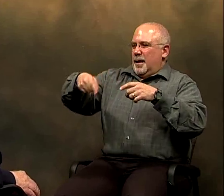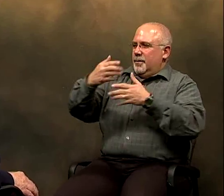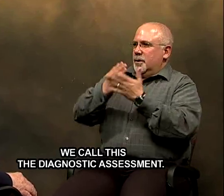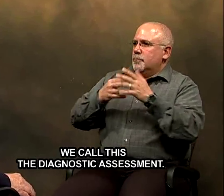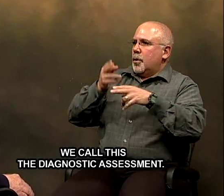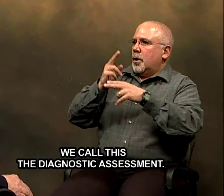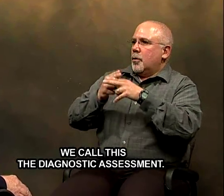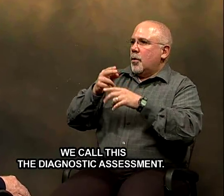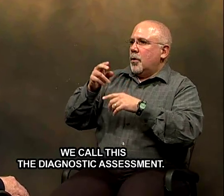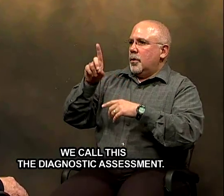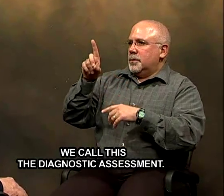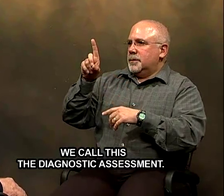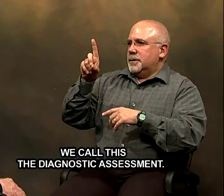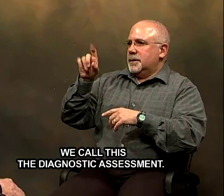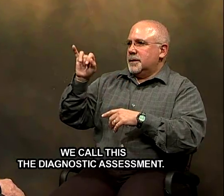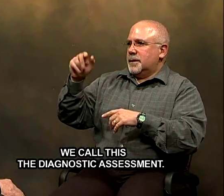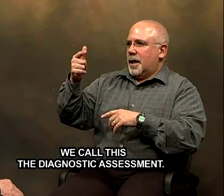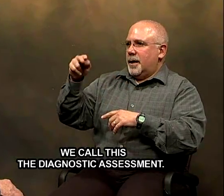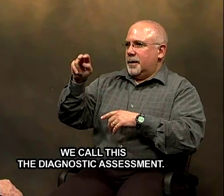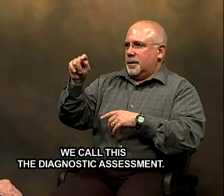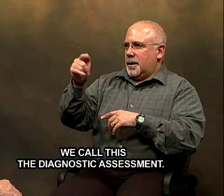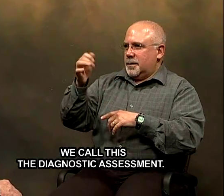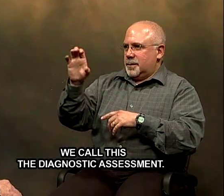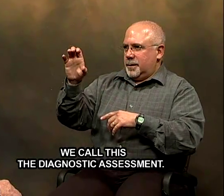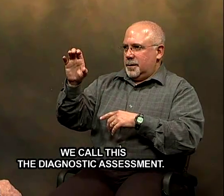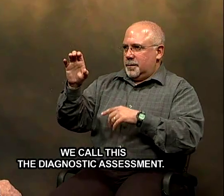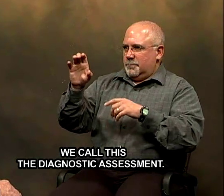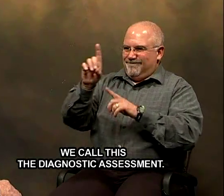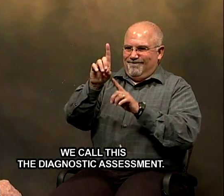We call this the diagnostic assessment.